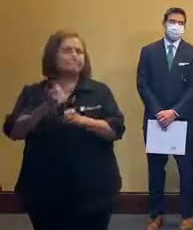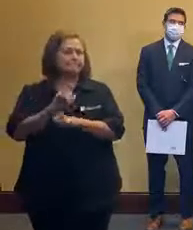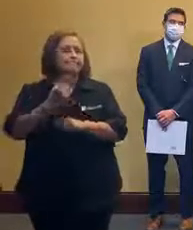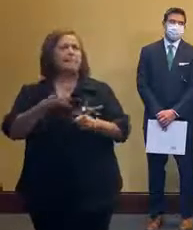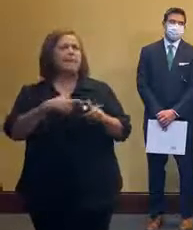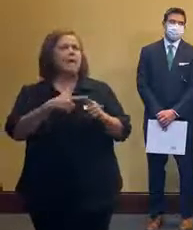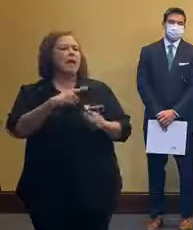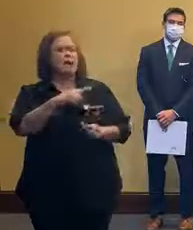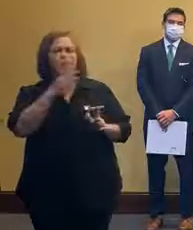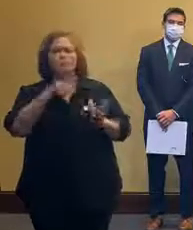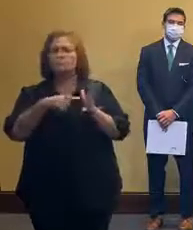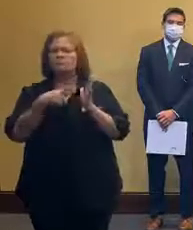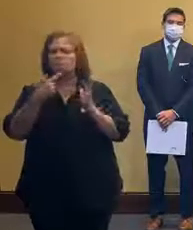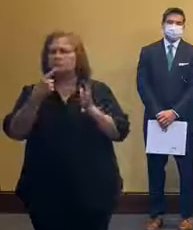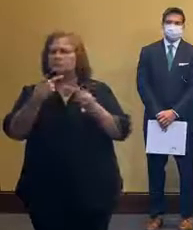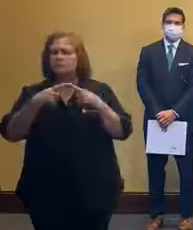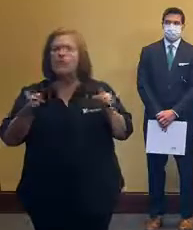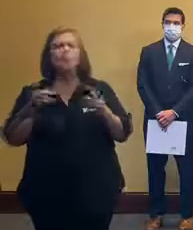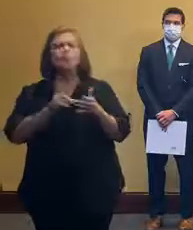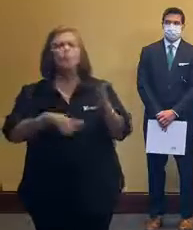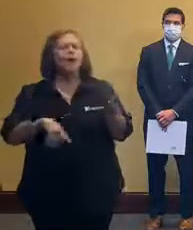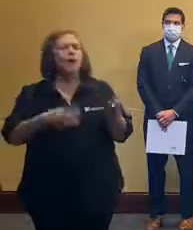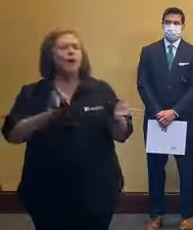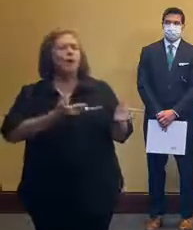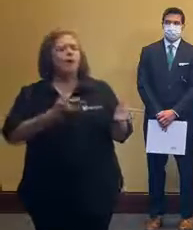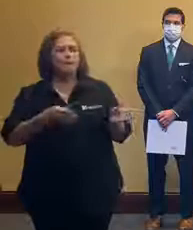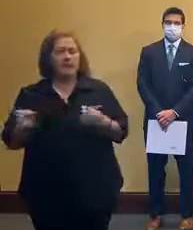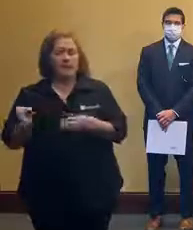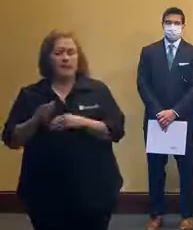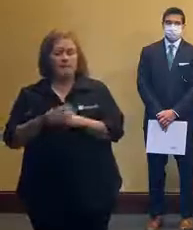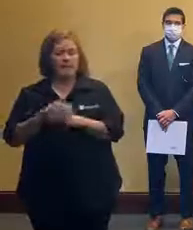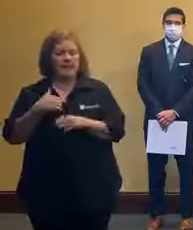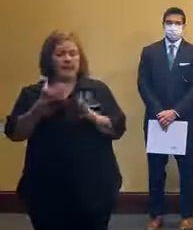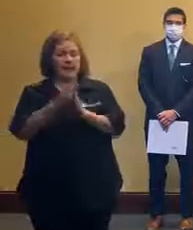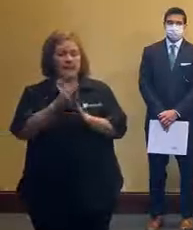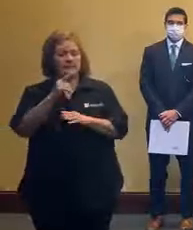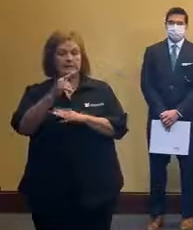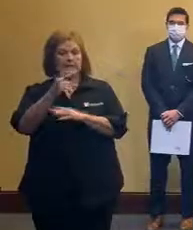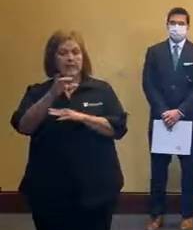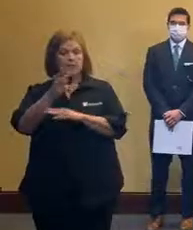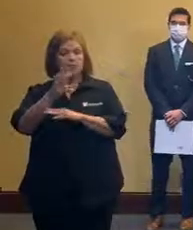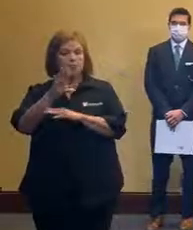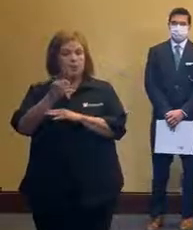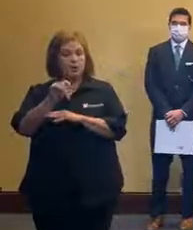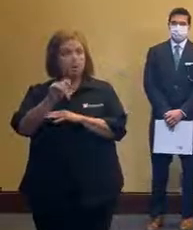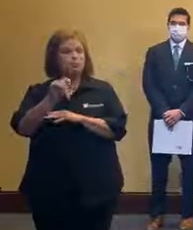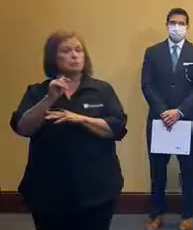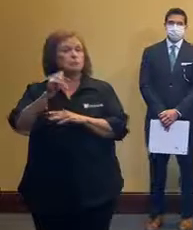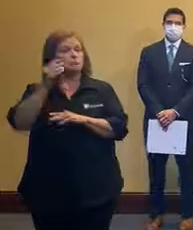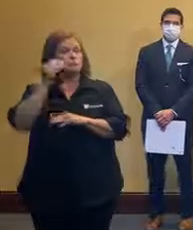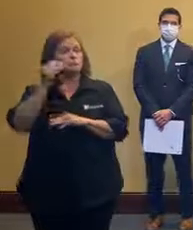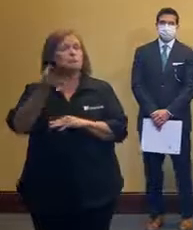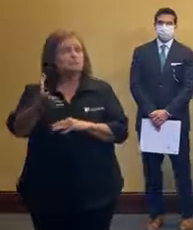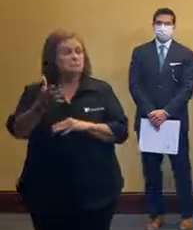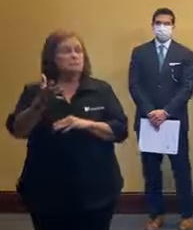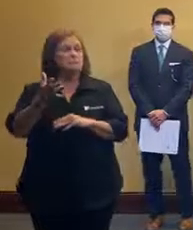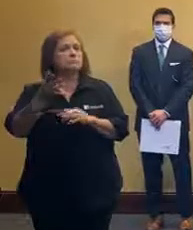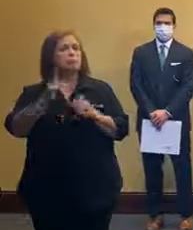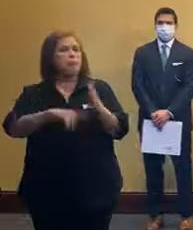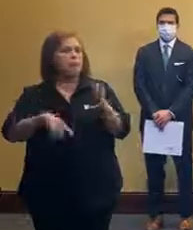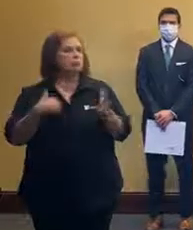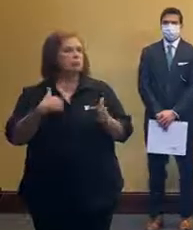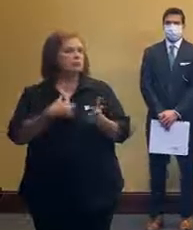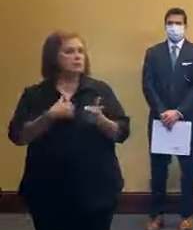where we're going as a city. I've asked Gilbert to share with you some of the highlights that we have been combing